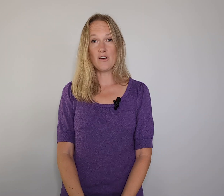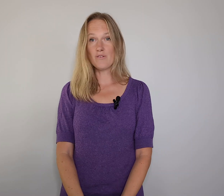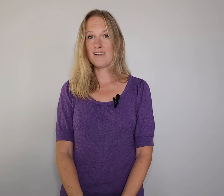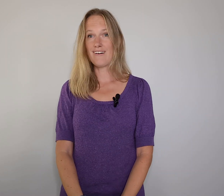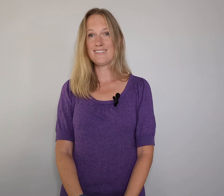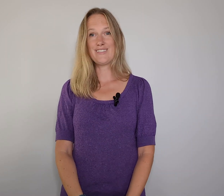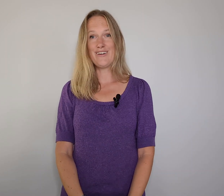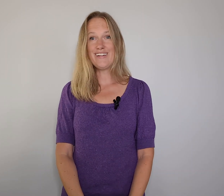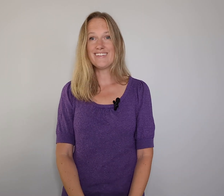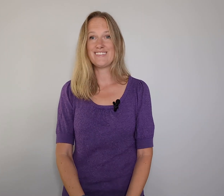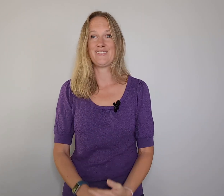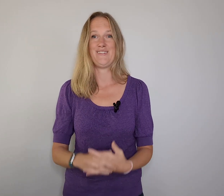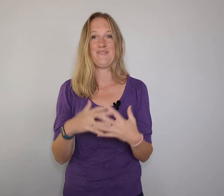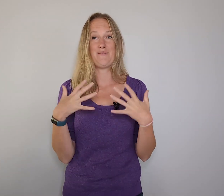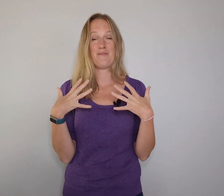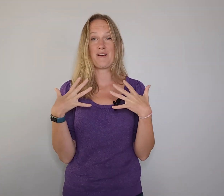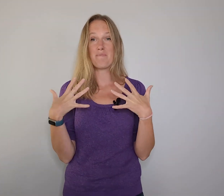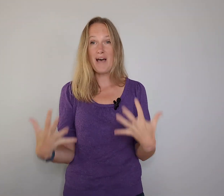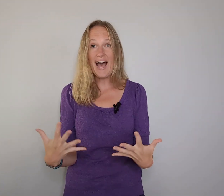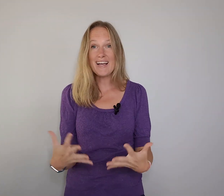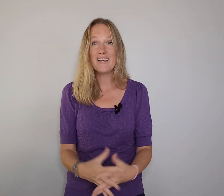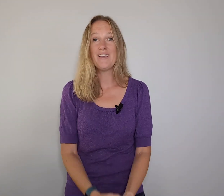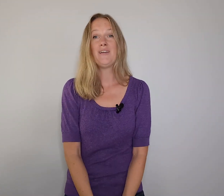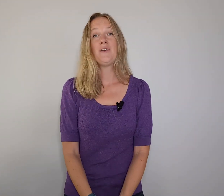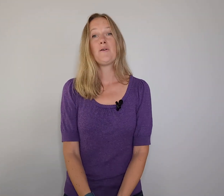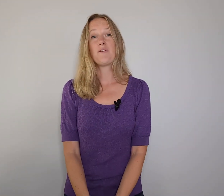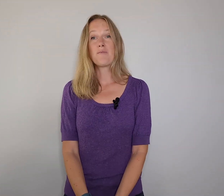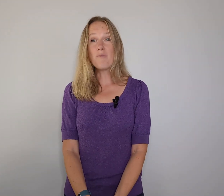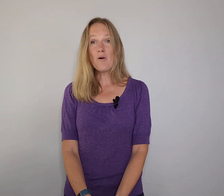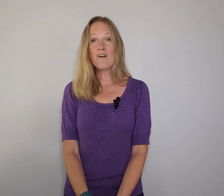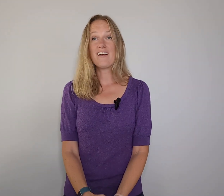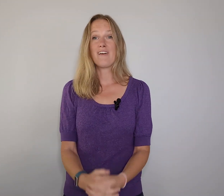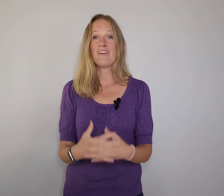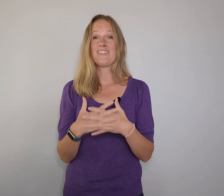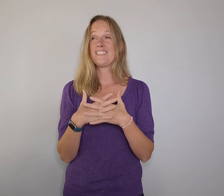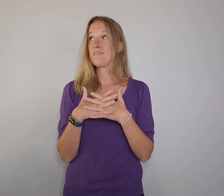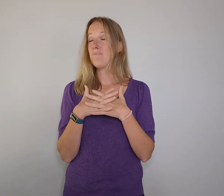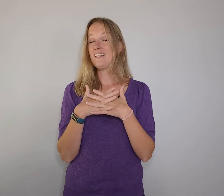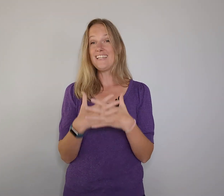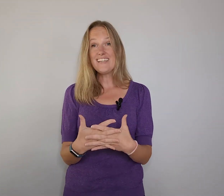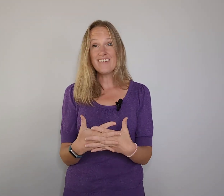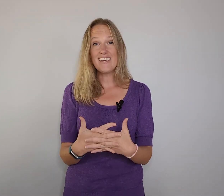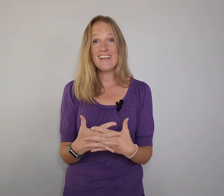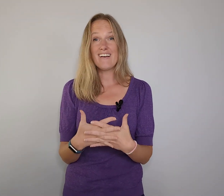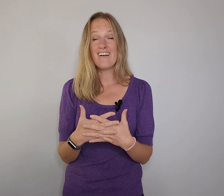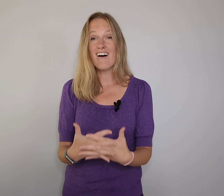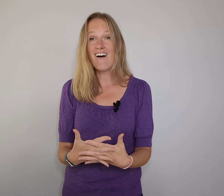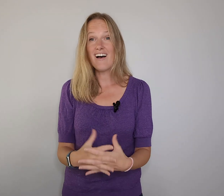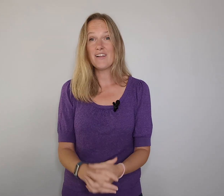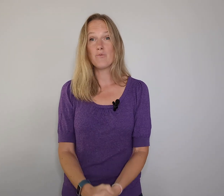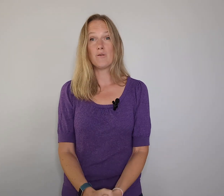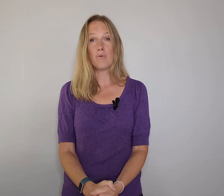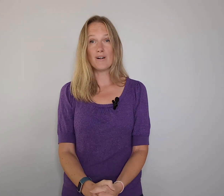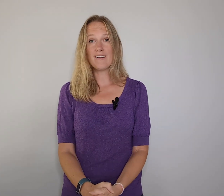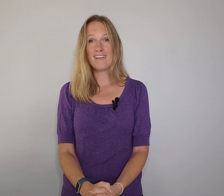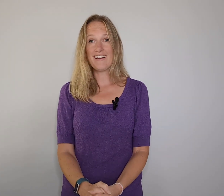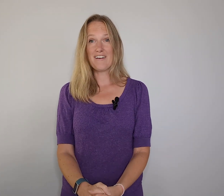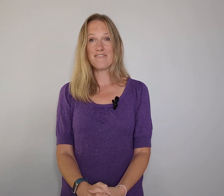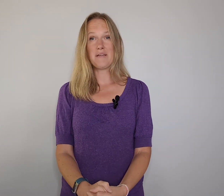know that God is good. So we are back with more, and we are just believing God will work in our